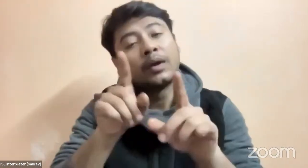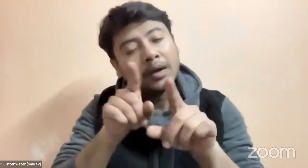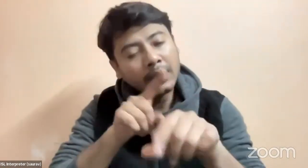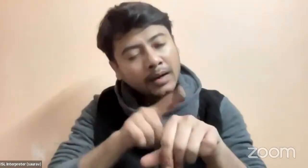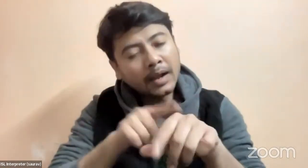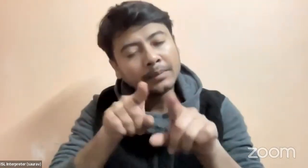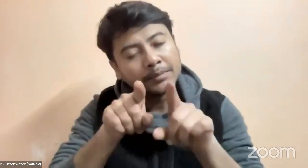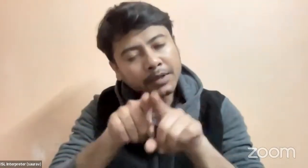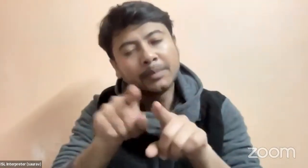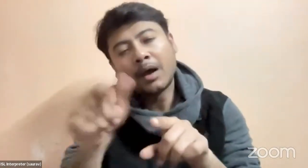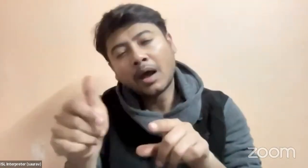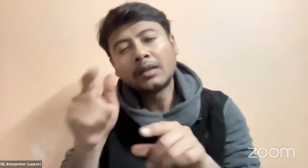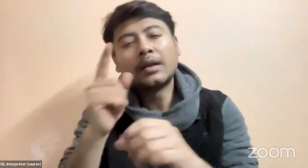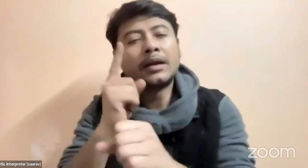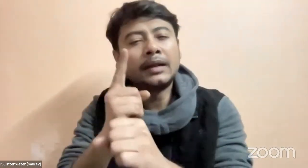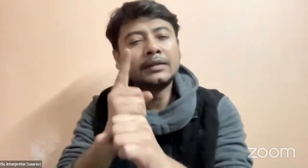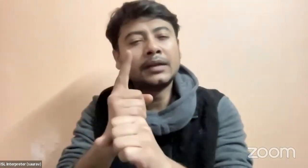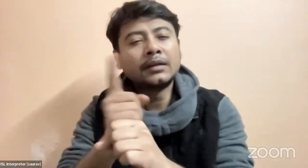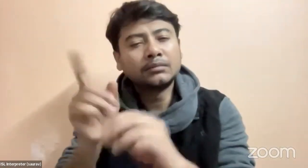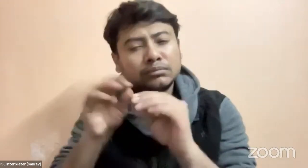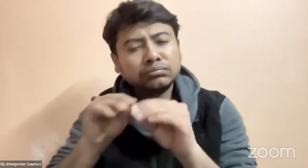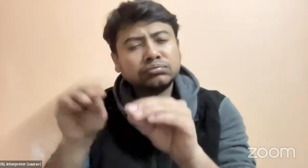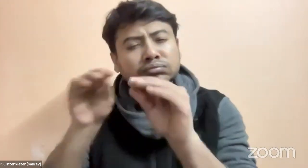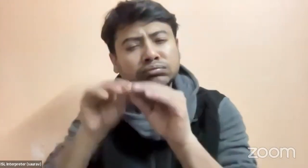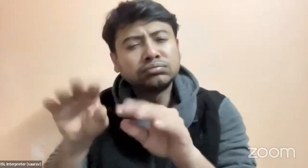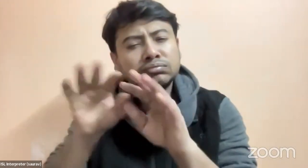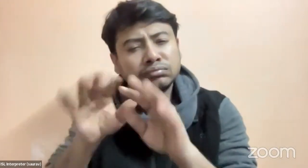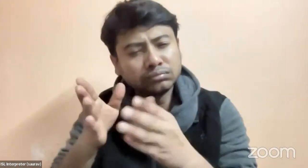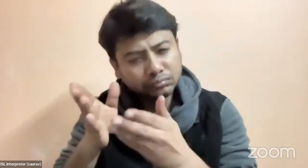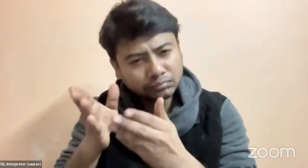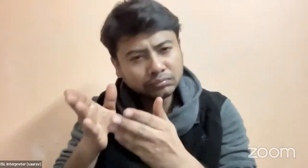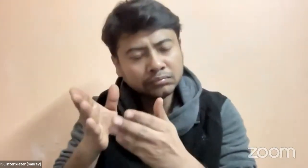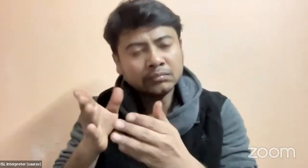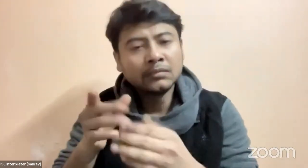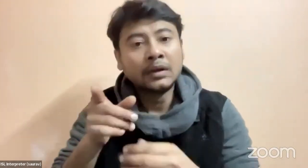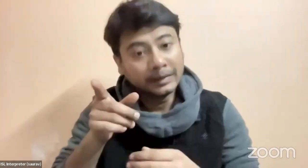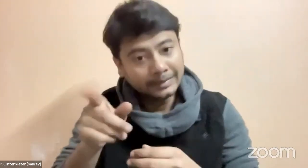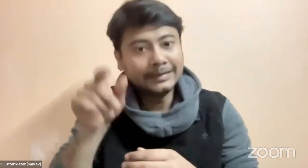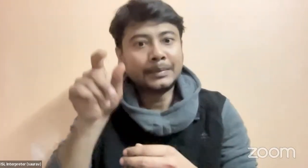So he had personally seen some of the Leelas of Lord Chaitanya.